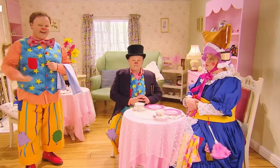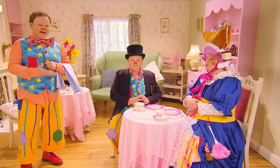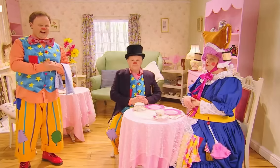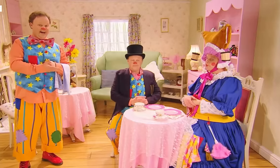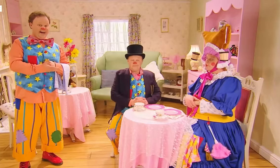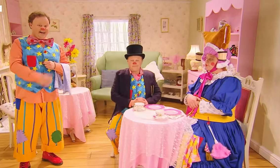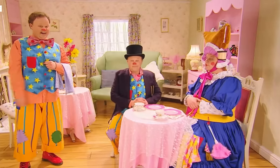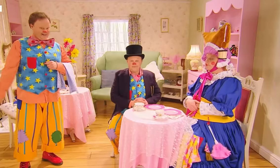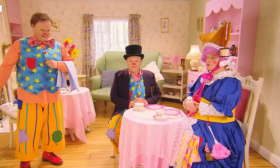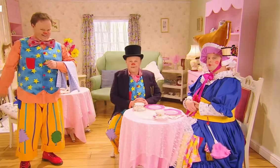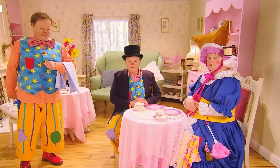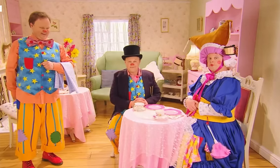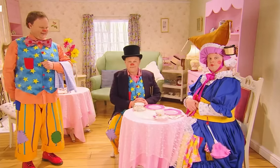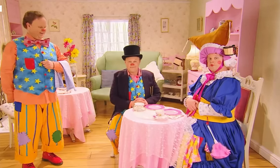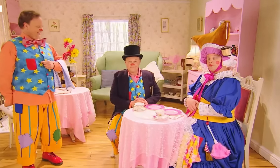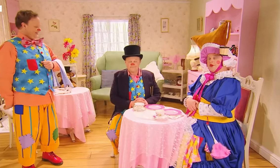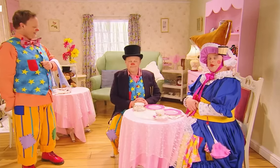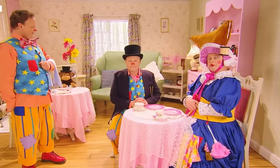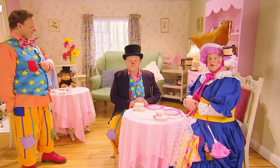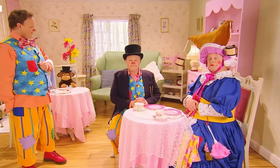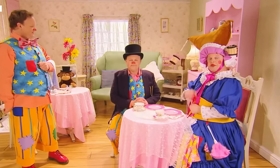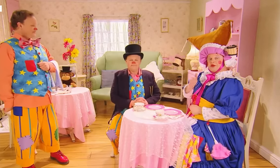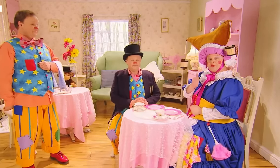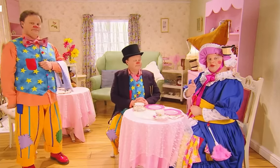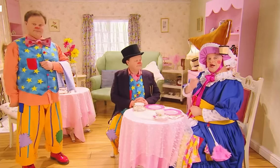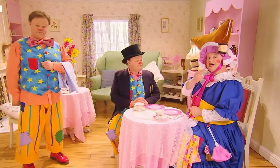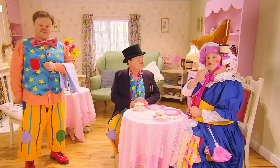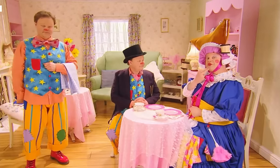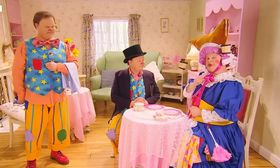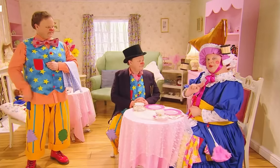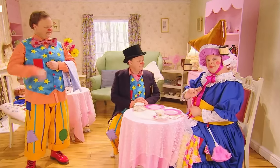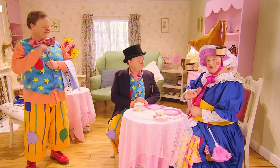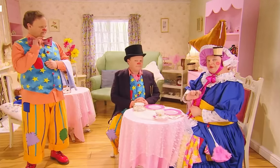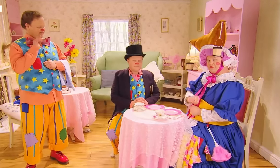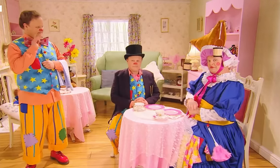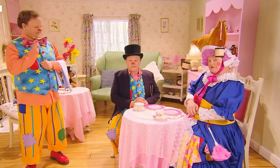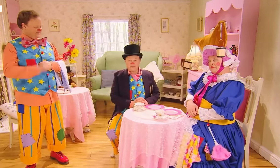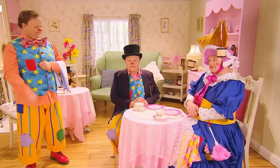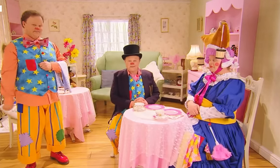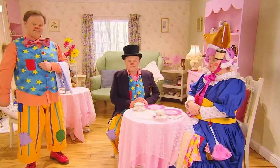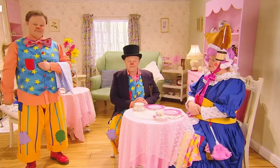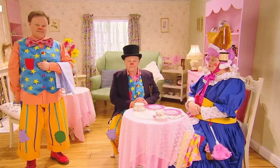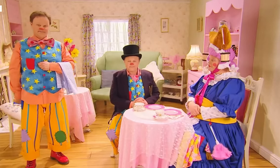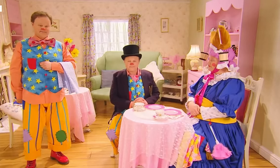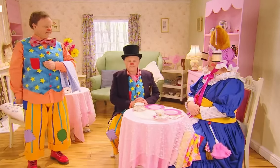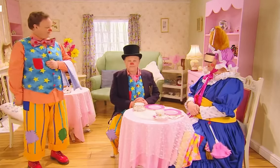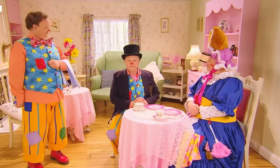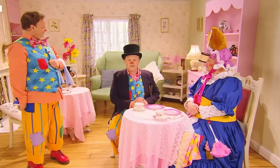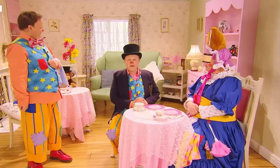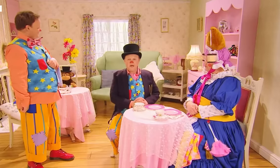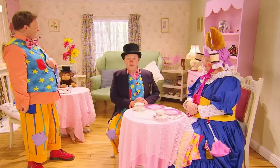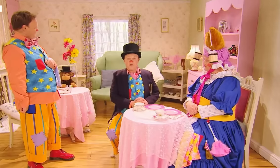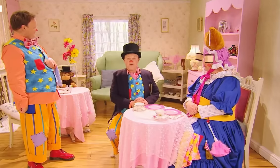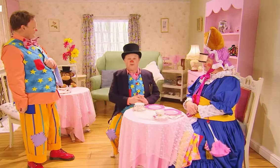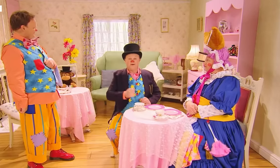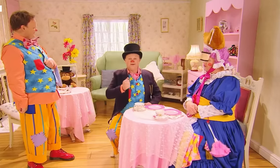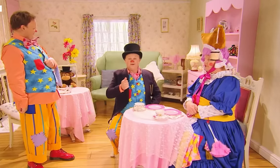Good afternoon, Aunt Polly. Oh, good afternoon. Good afternoon, Lord Tumble. Oh,